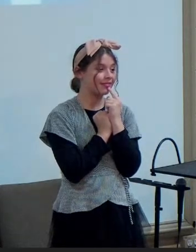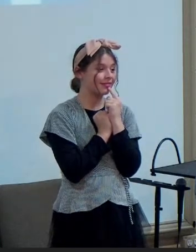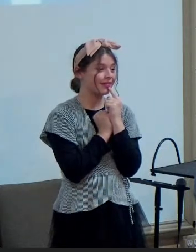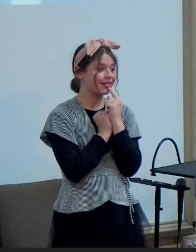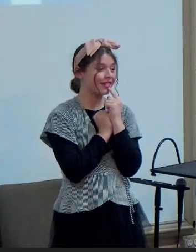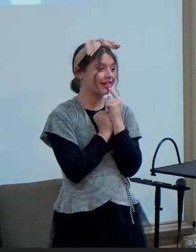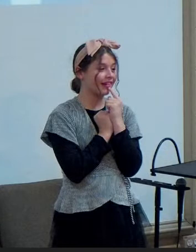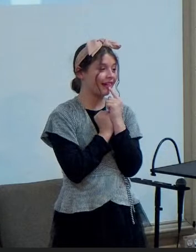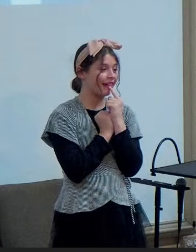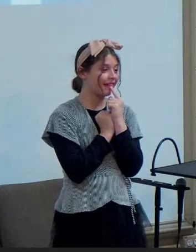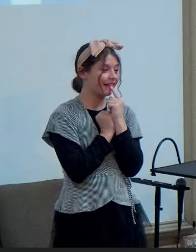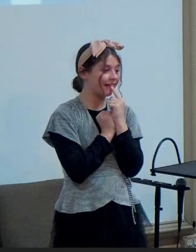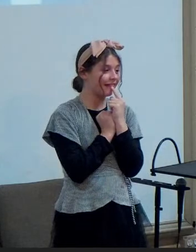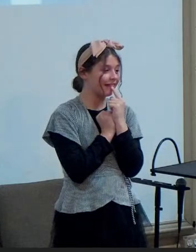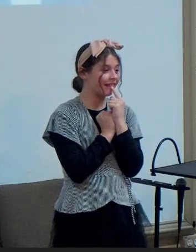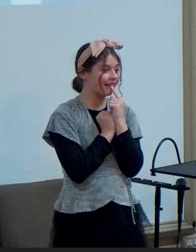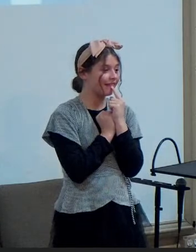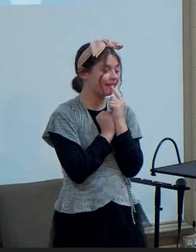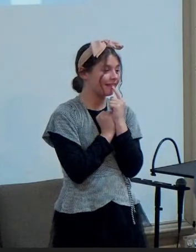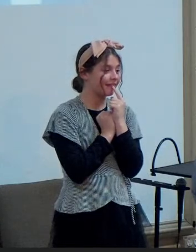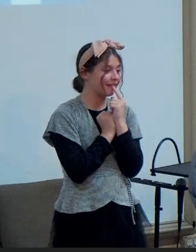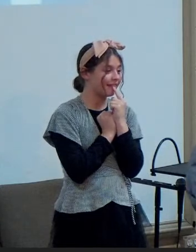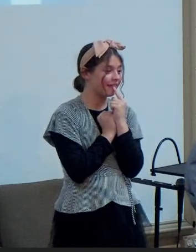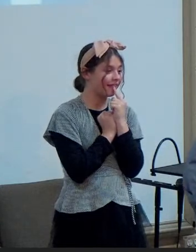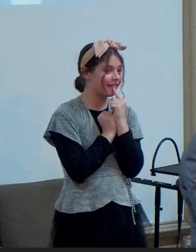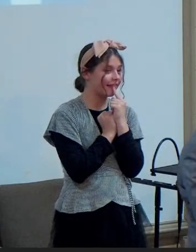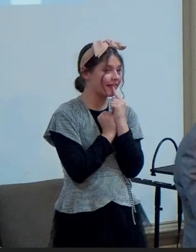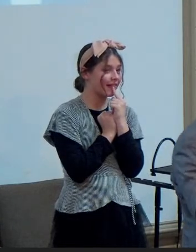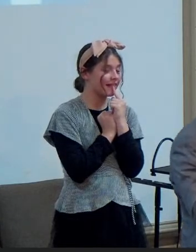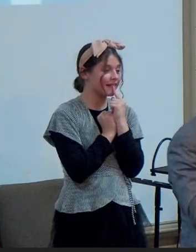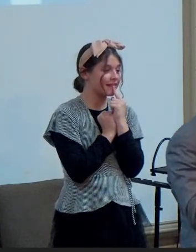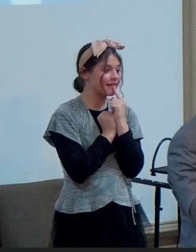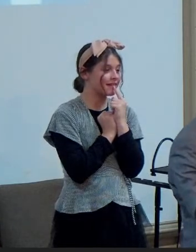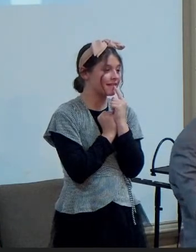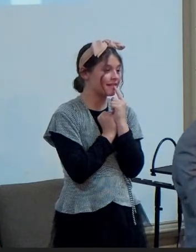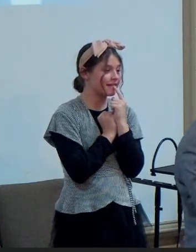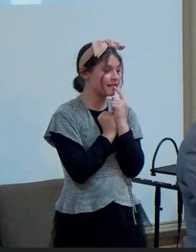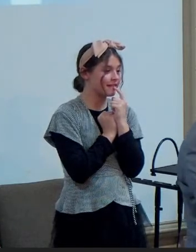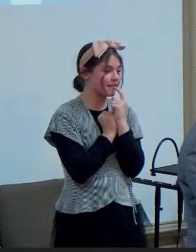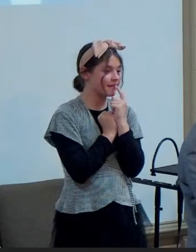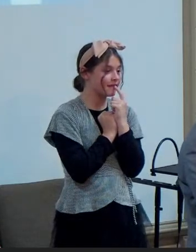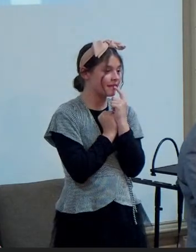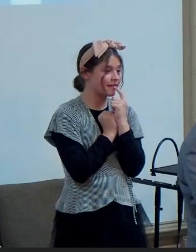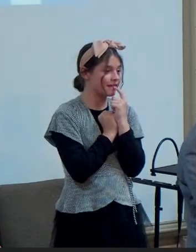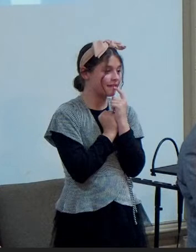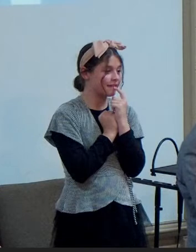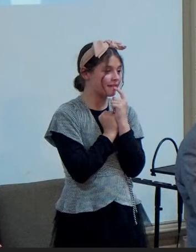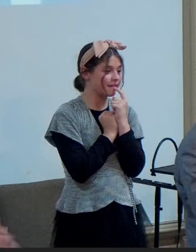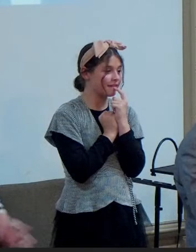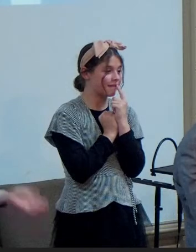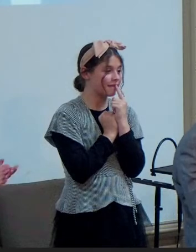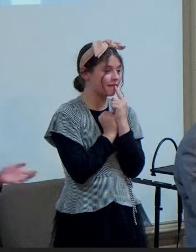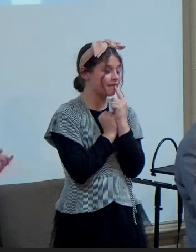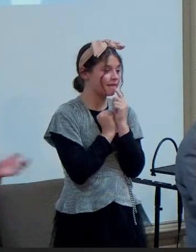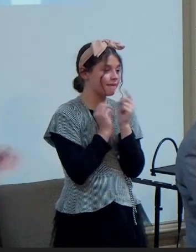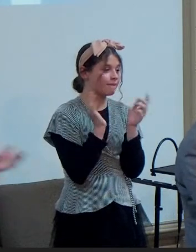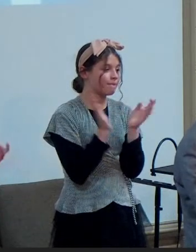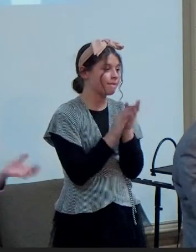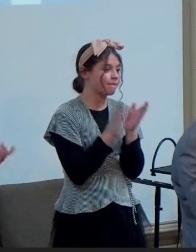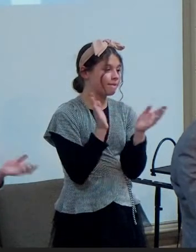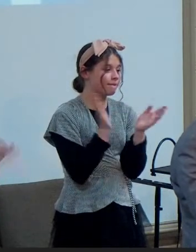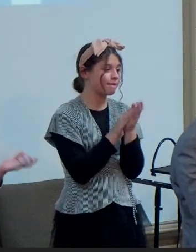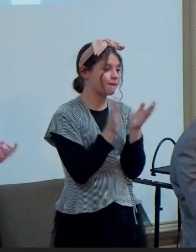I didn't memorize it enough. Praise God. I'll get there. I'm going to get there. But it's such an honor to have you guys in the house of the Lord today. Thank you for